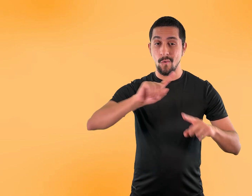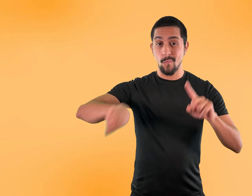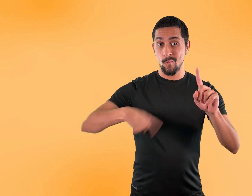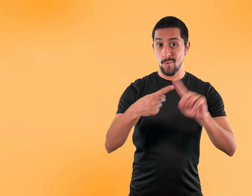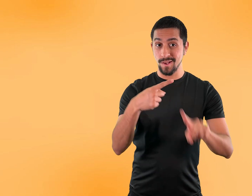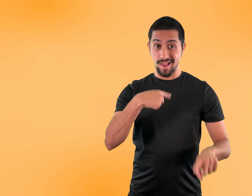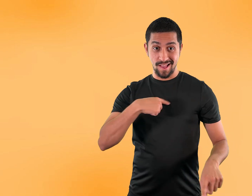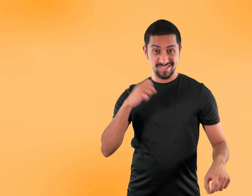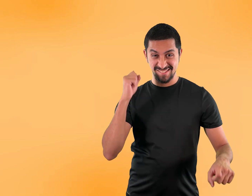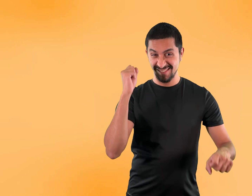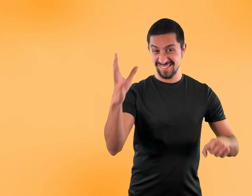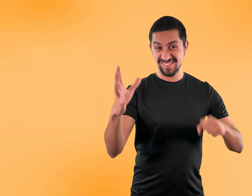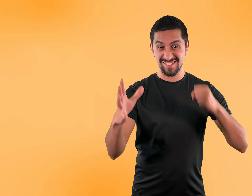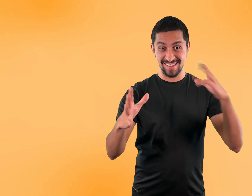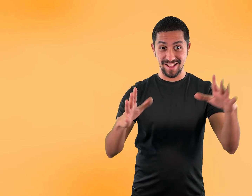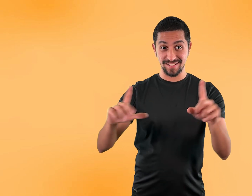When I am signing a letter,